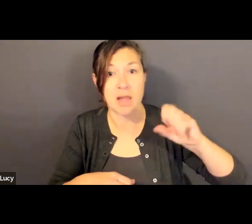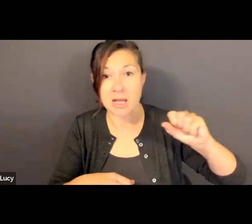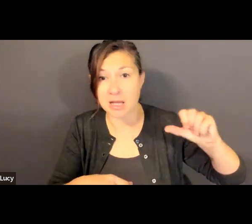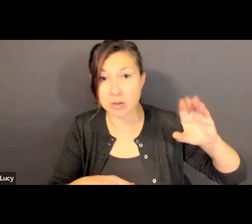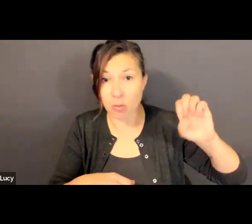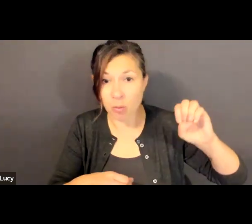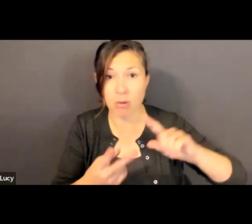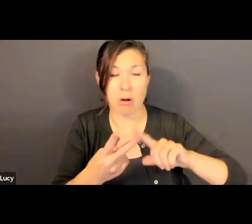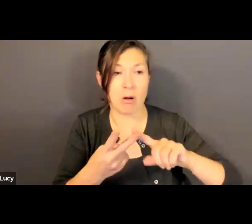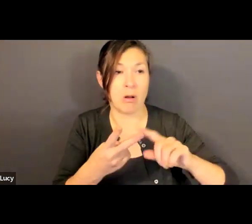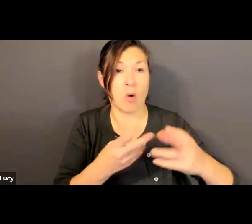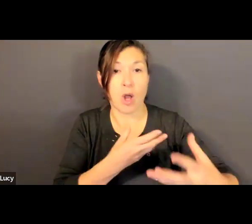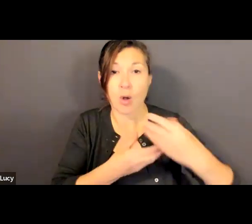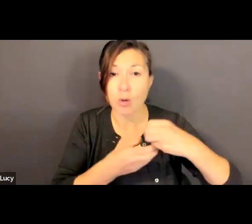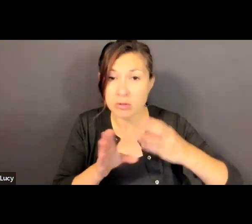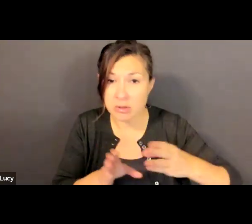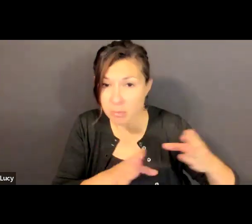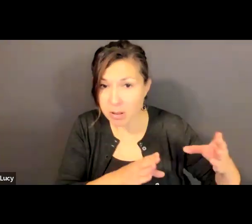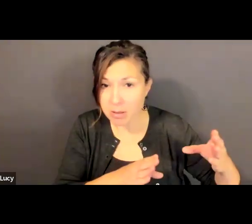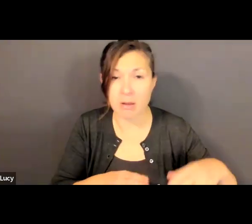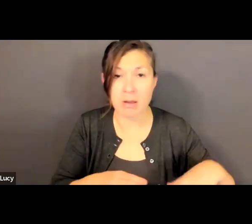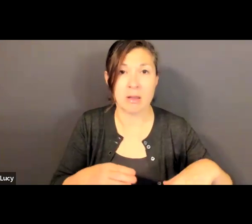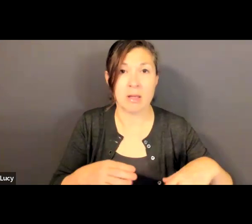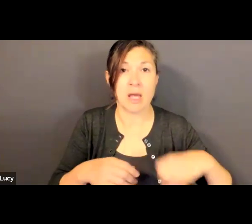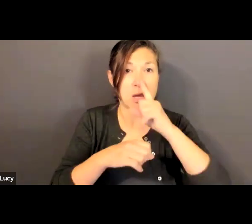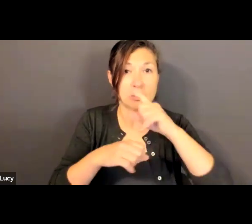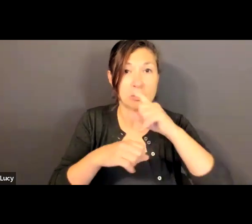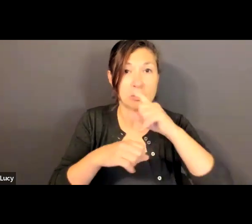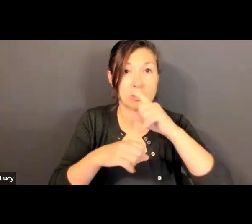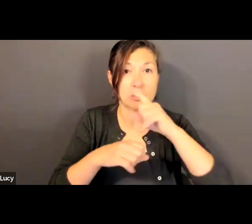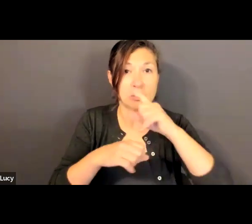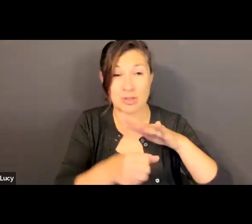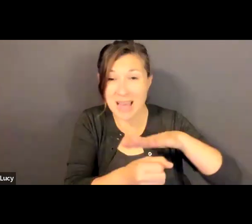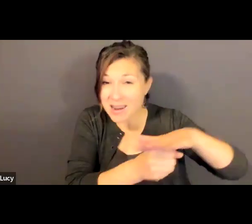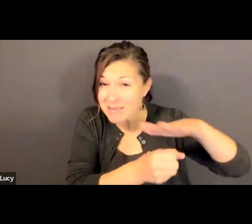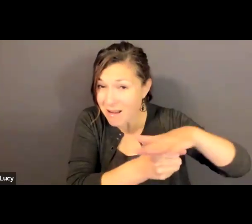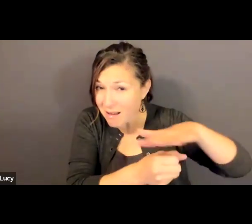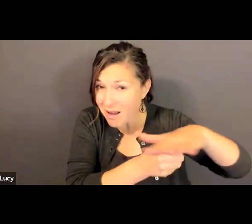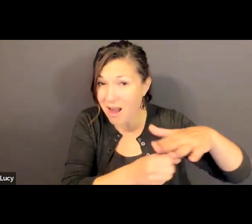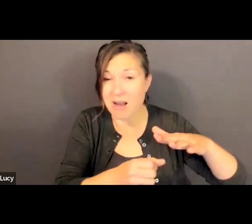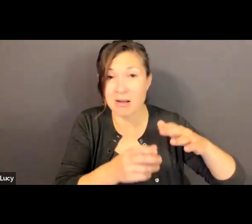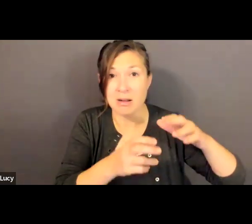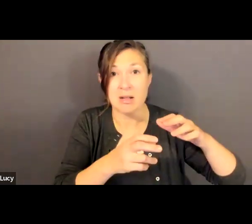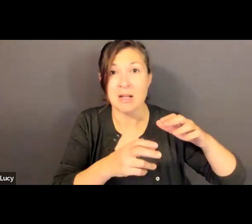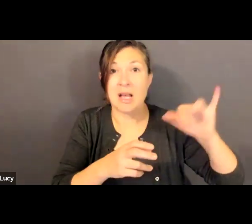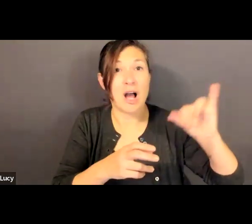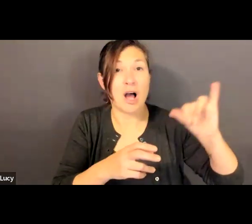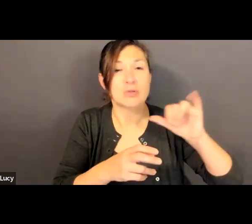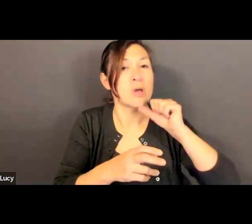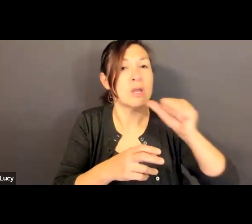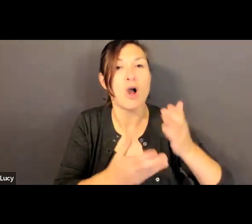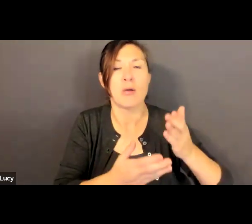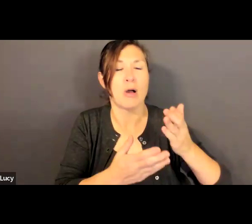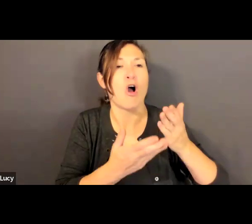to make sure that the resource that's being allocated is the right level. And we have to be careful not to overcommit, because